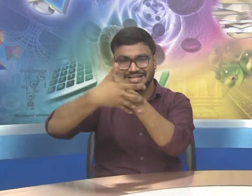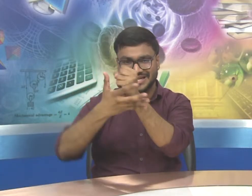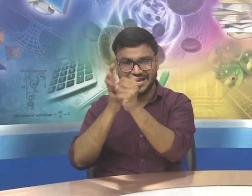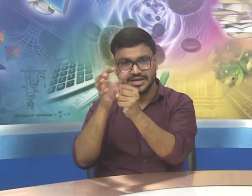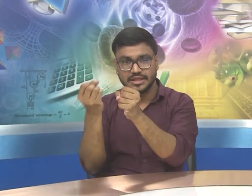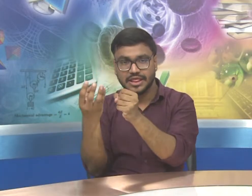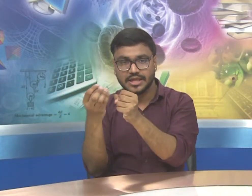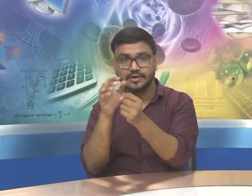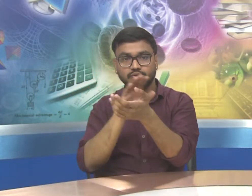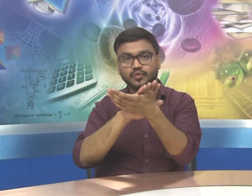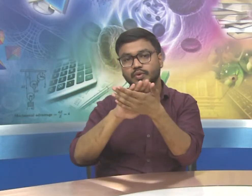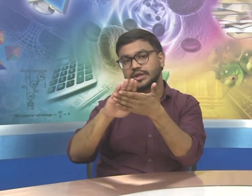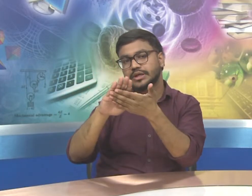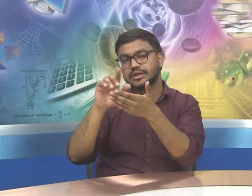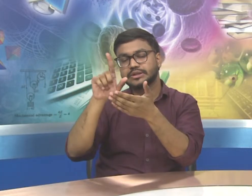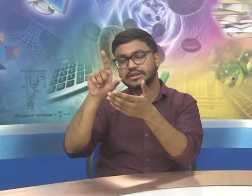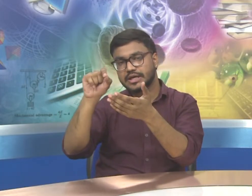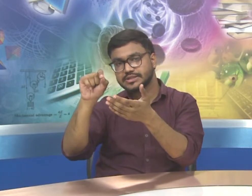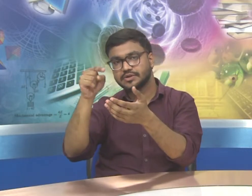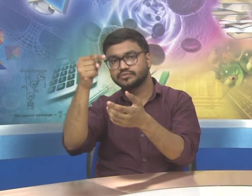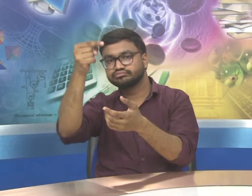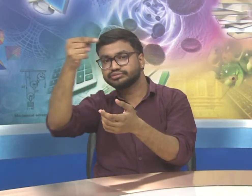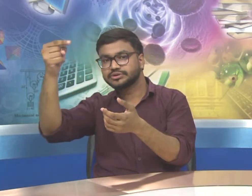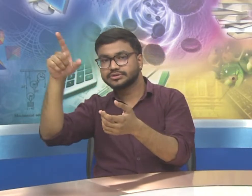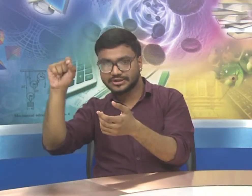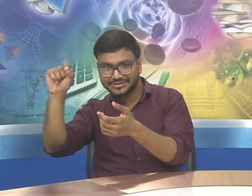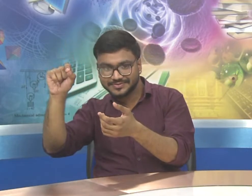Atoms of hydrogen